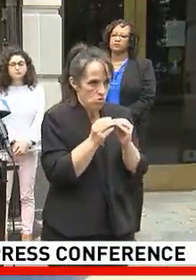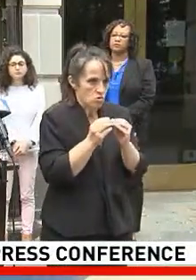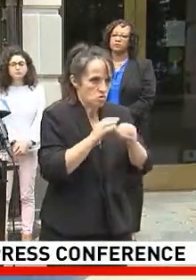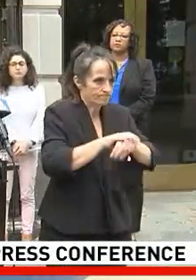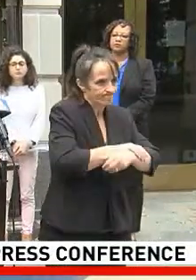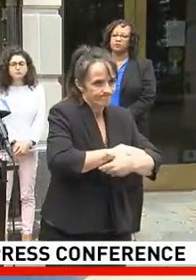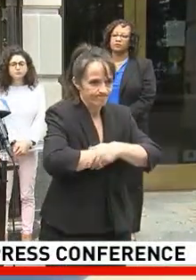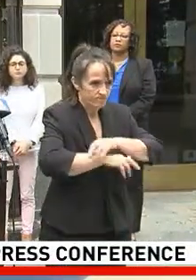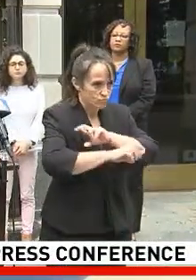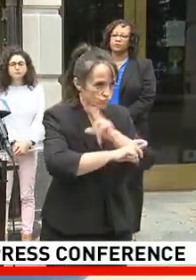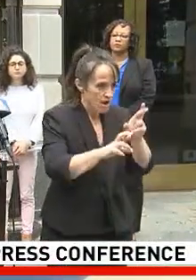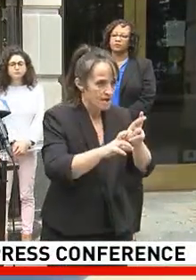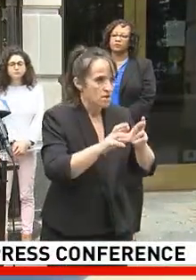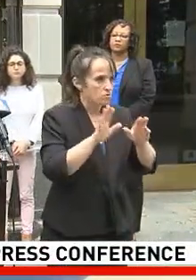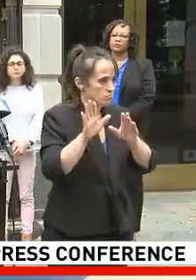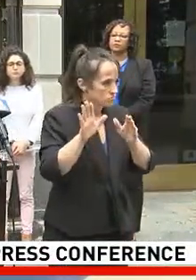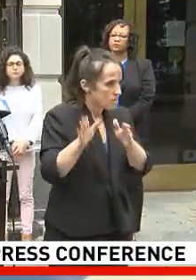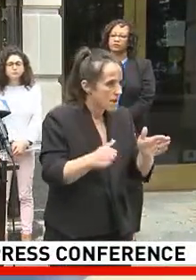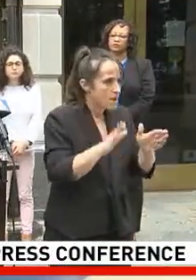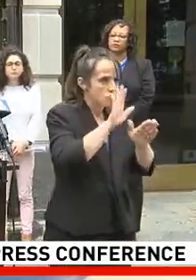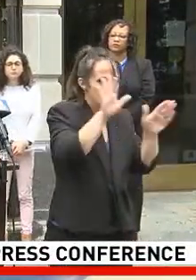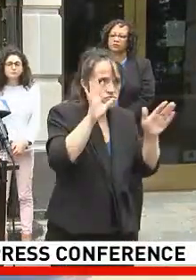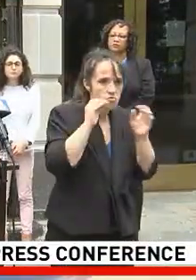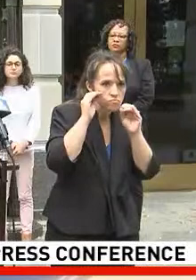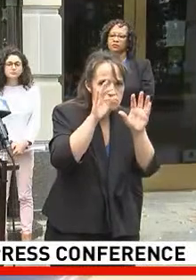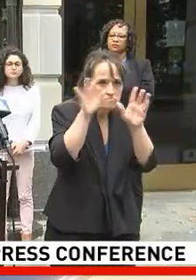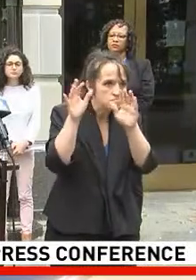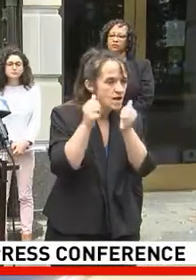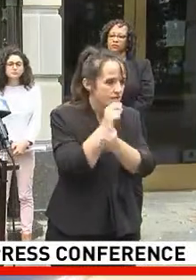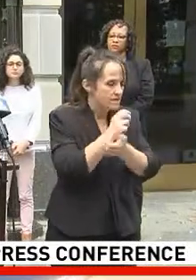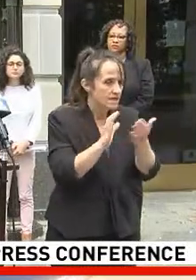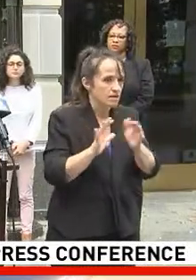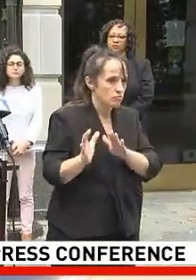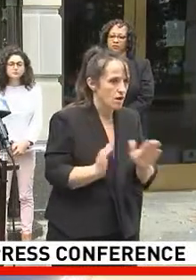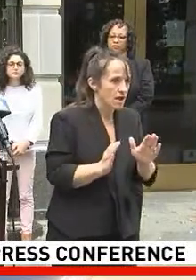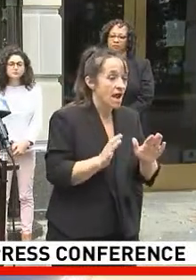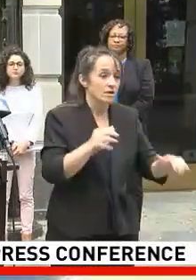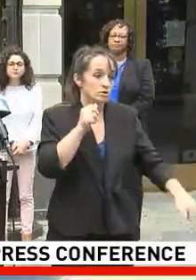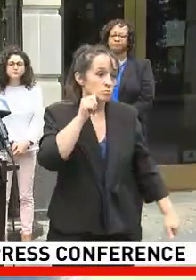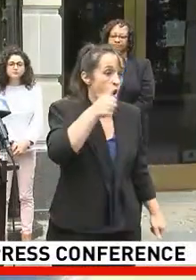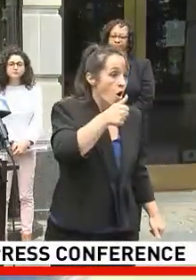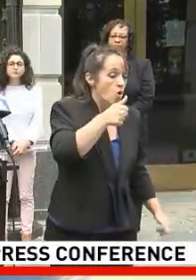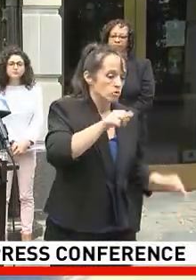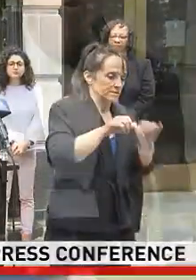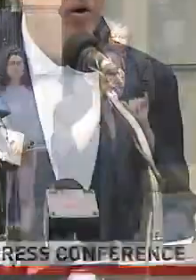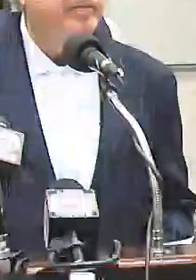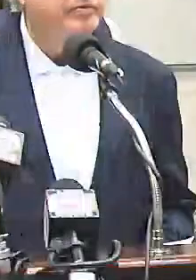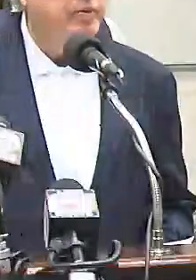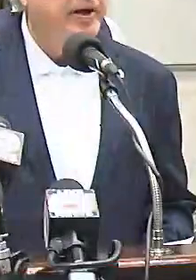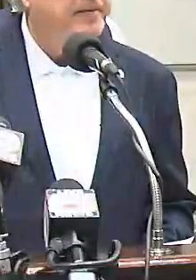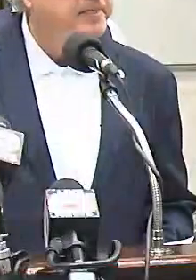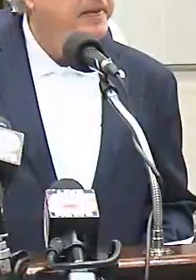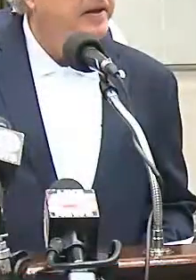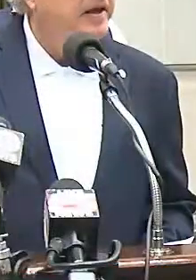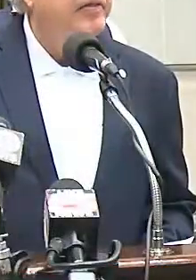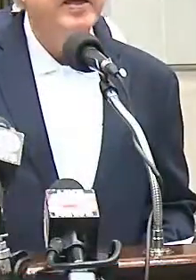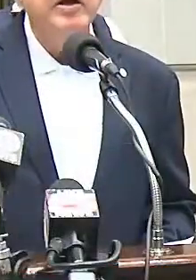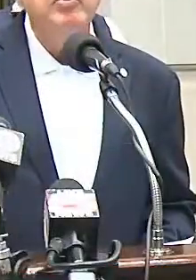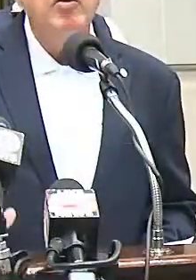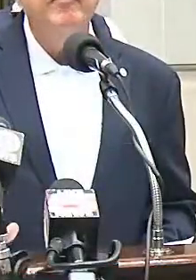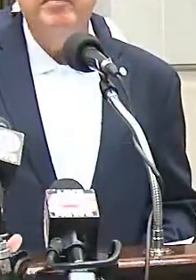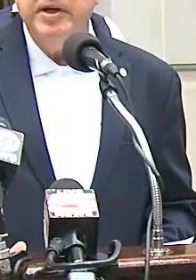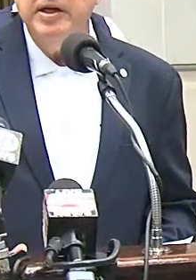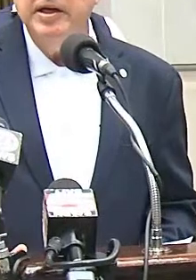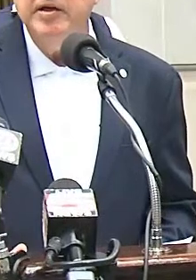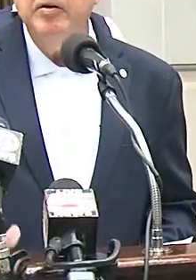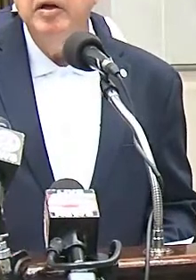to do to be prepared, and tomorrow, stay home and stay out of harm's way. And thank